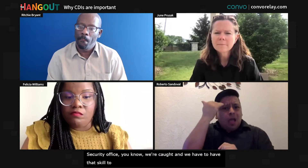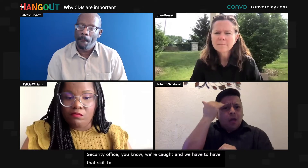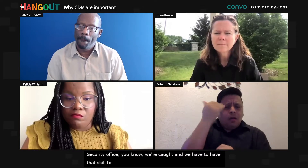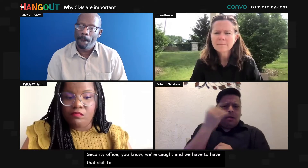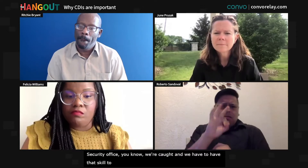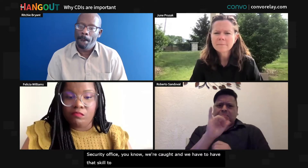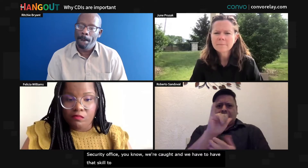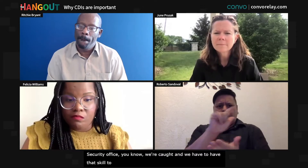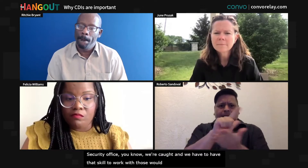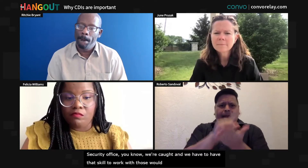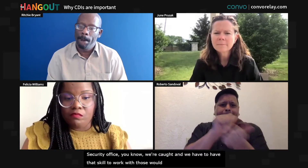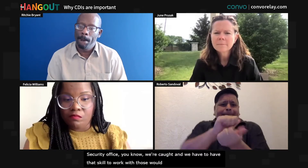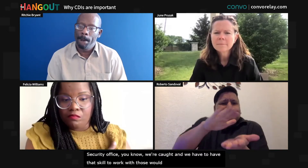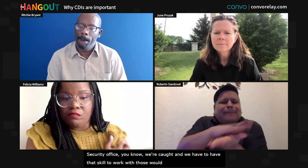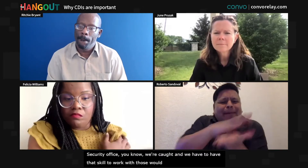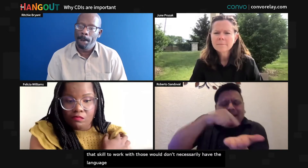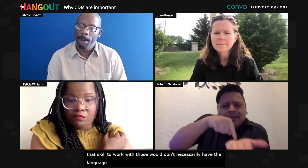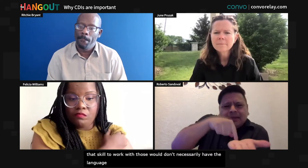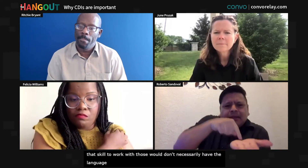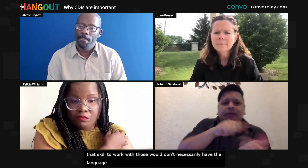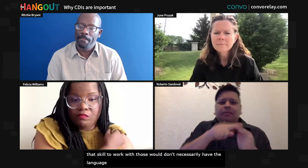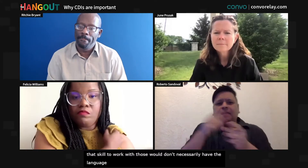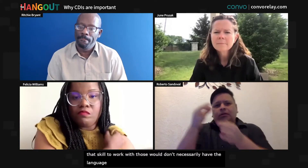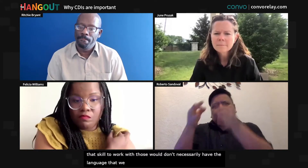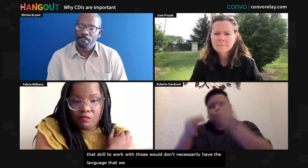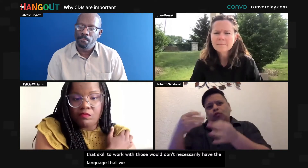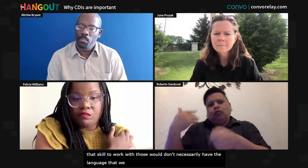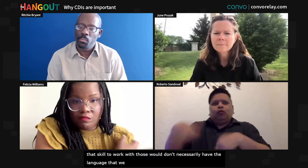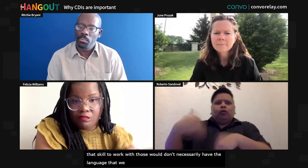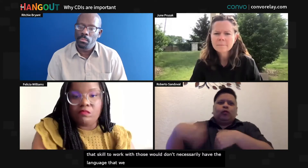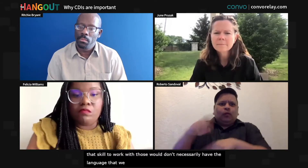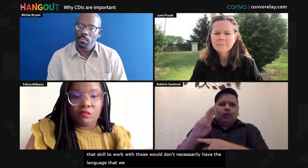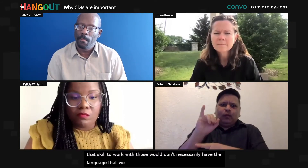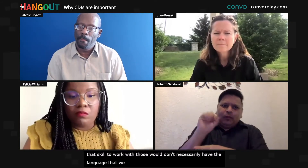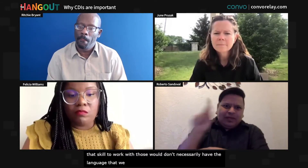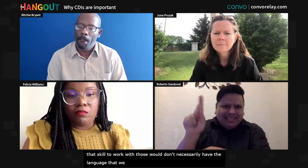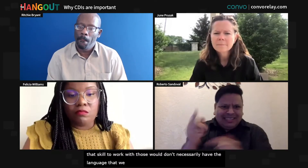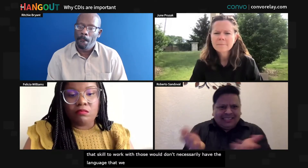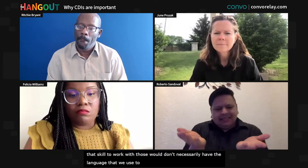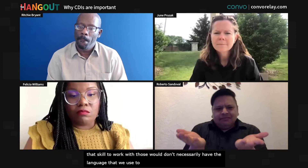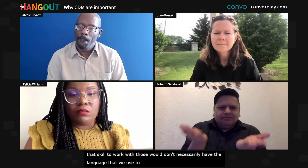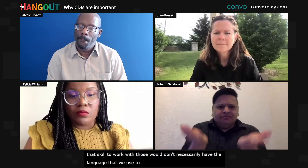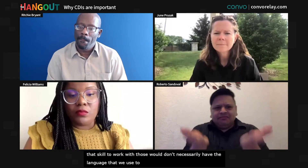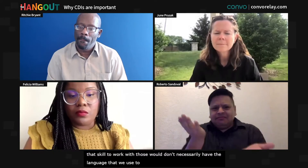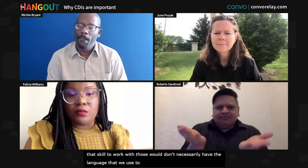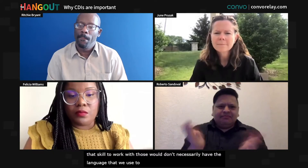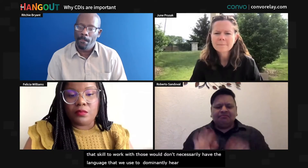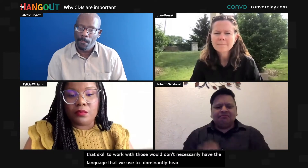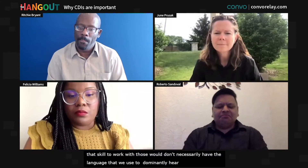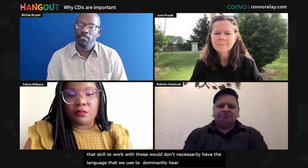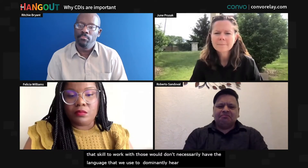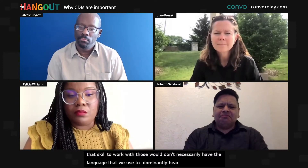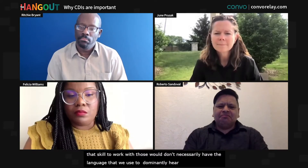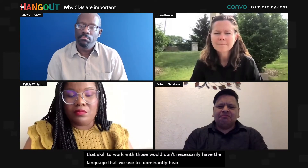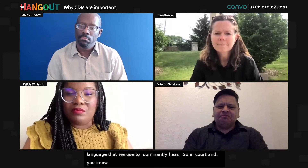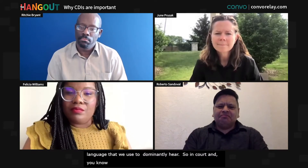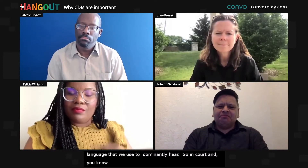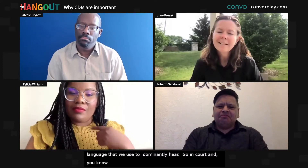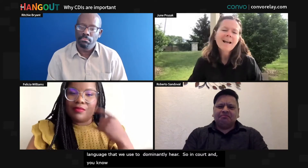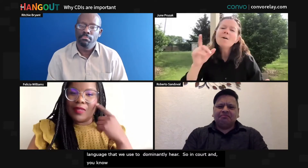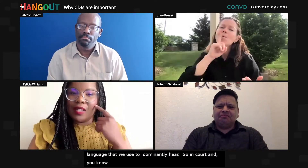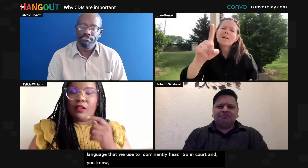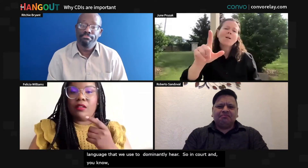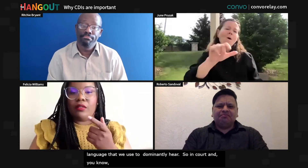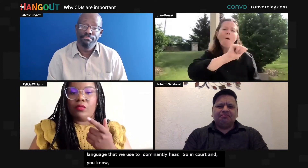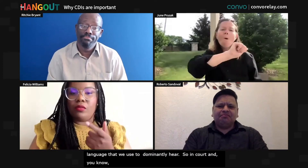the language that we use to not dominantly here. So, and in court, and there is such a huge risk there, especially